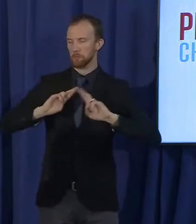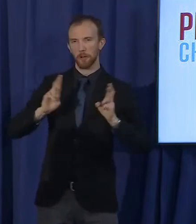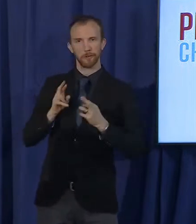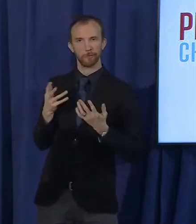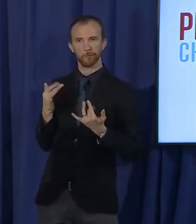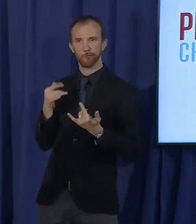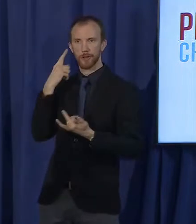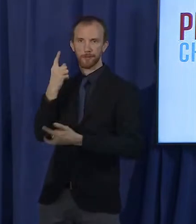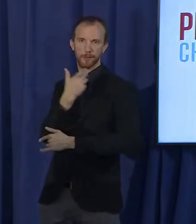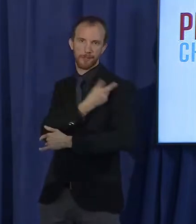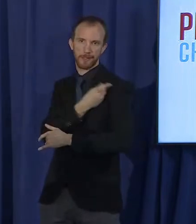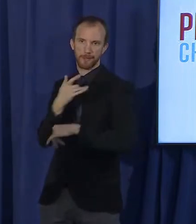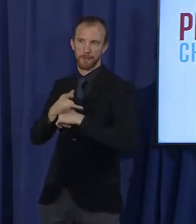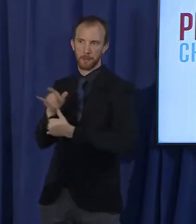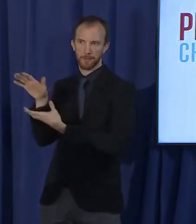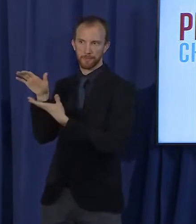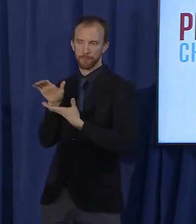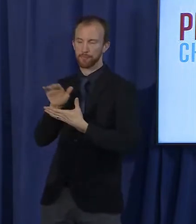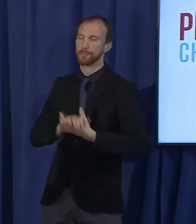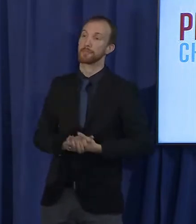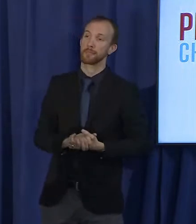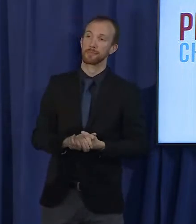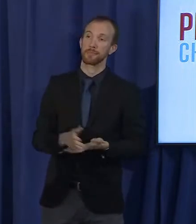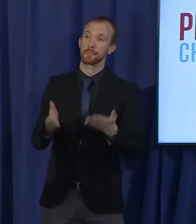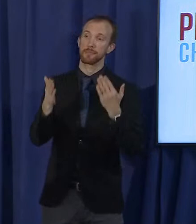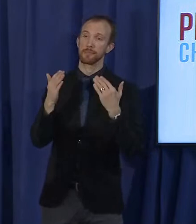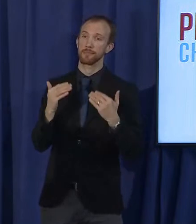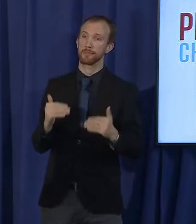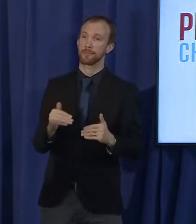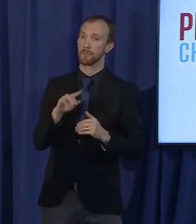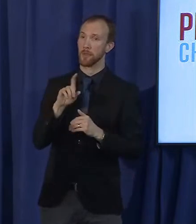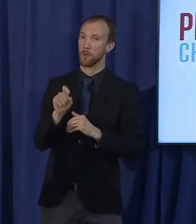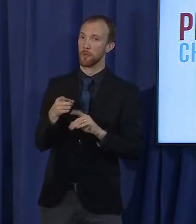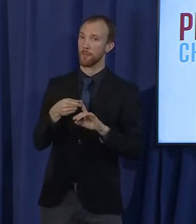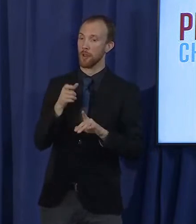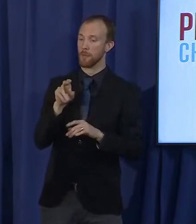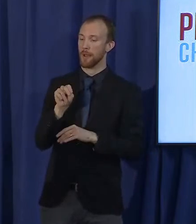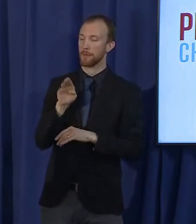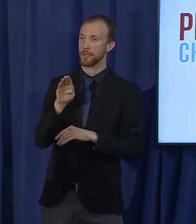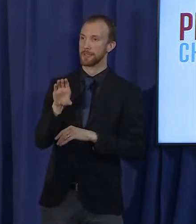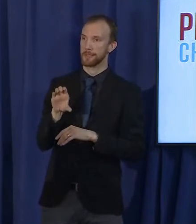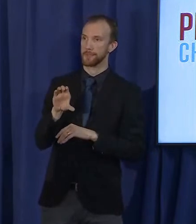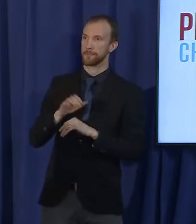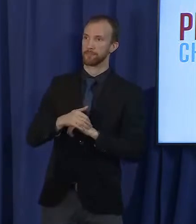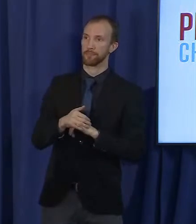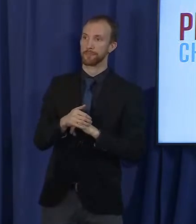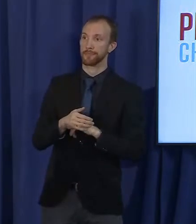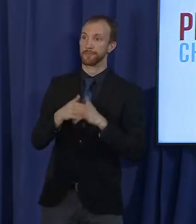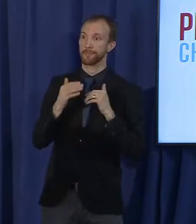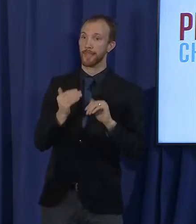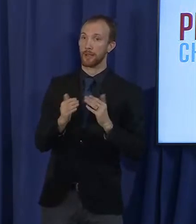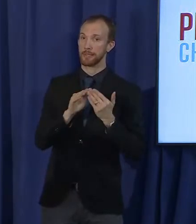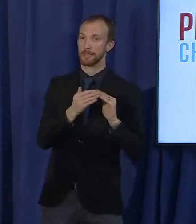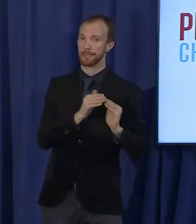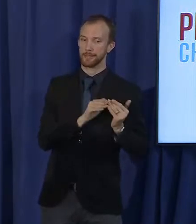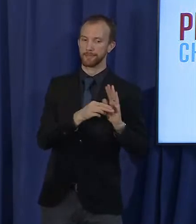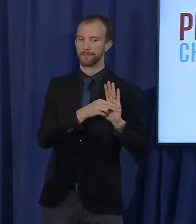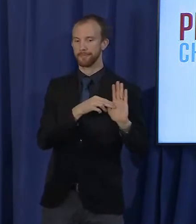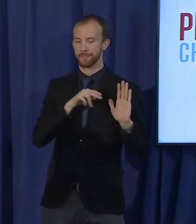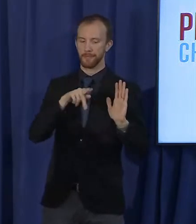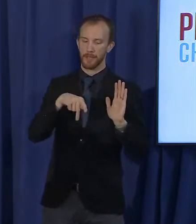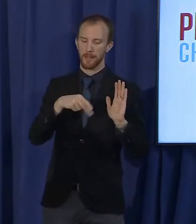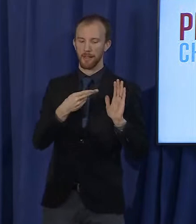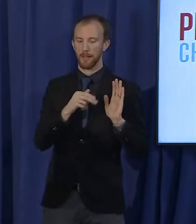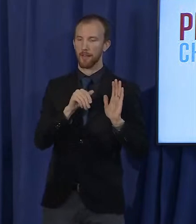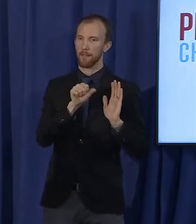this question is from Alexandria Fisher from NBC. With the city now in phase 4, are there any plans or